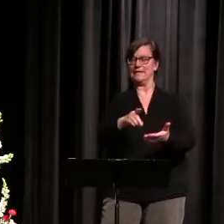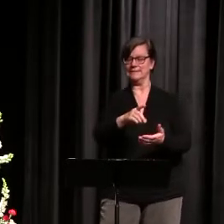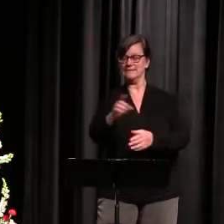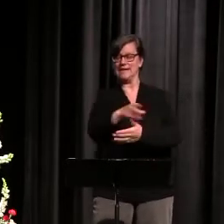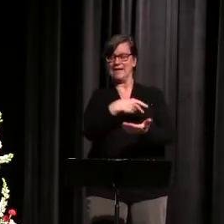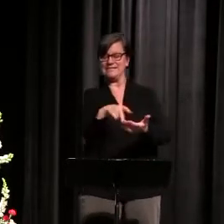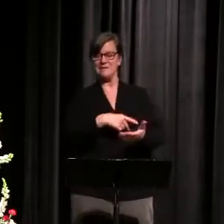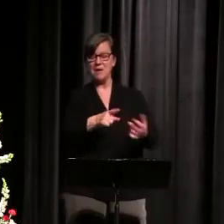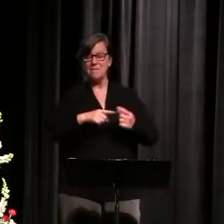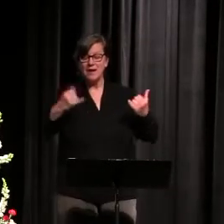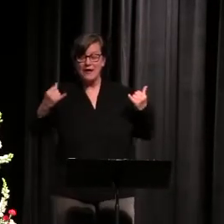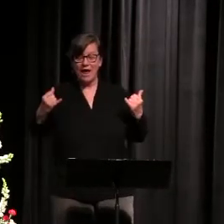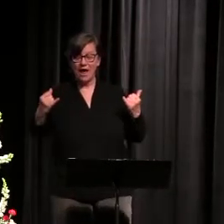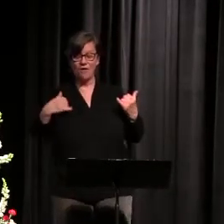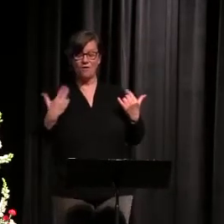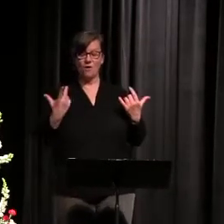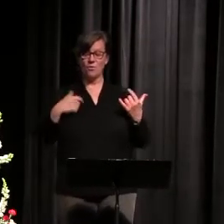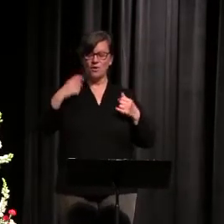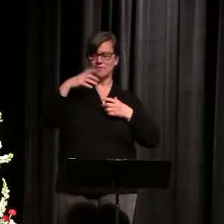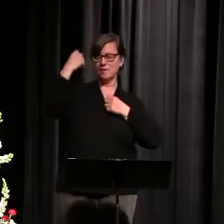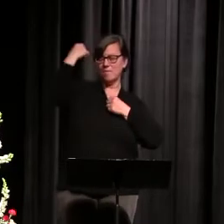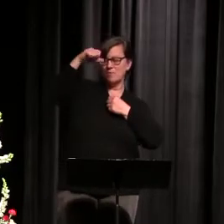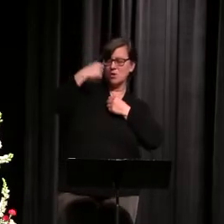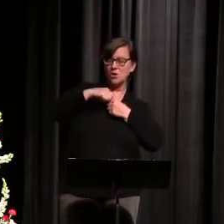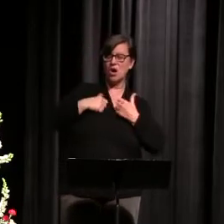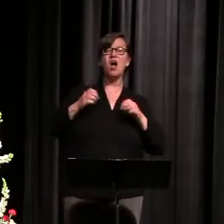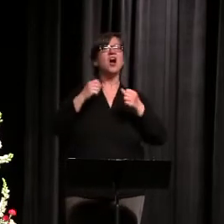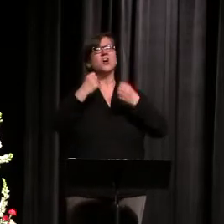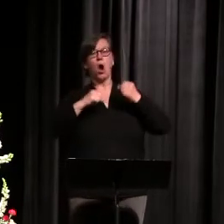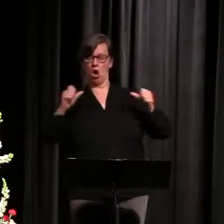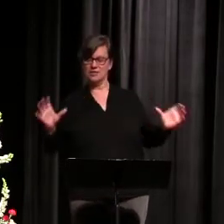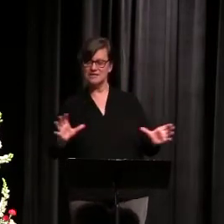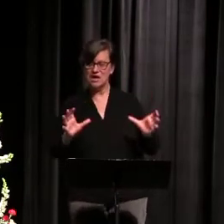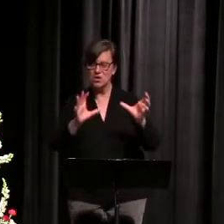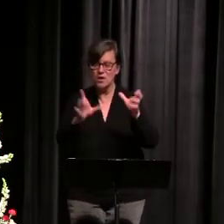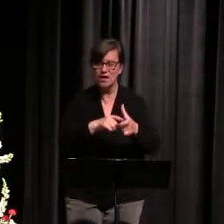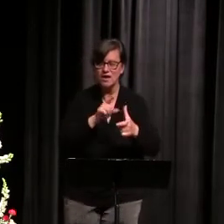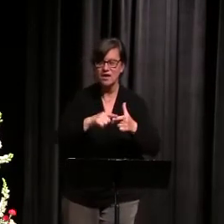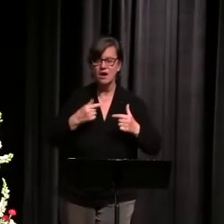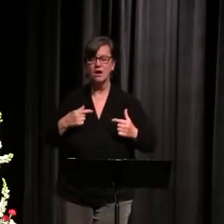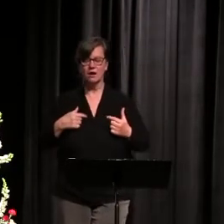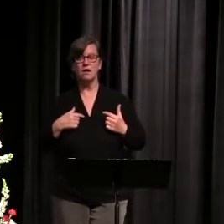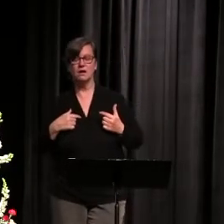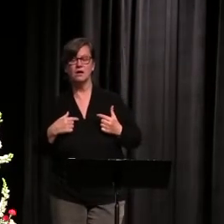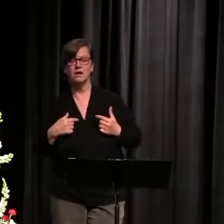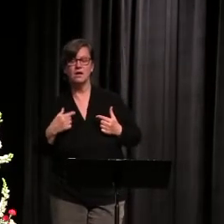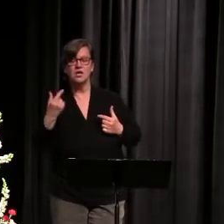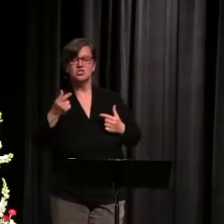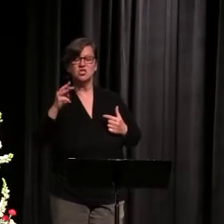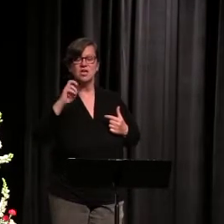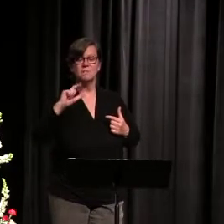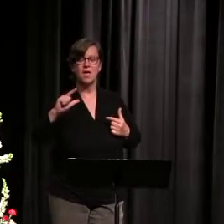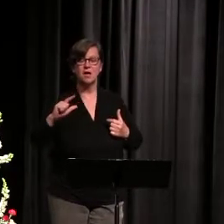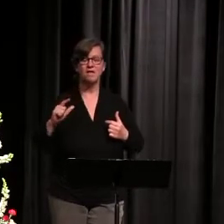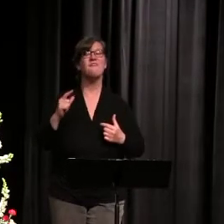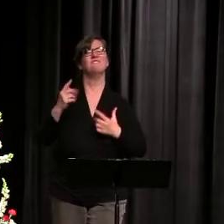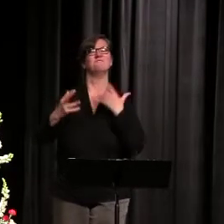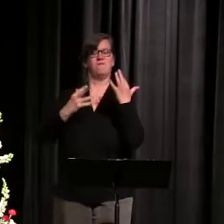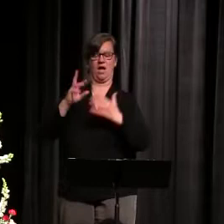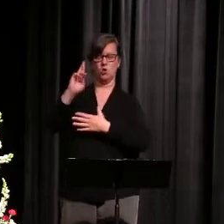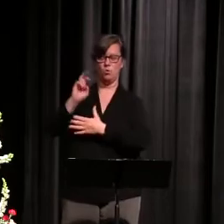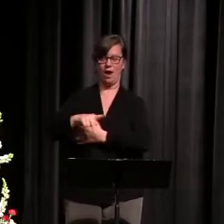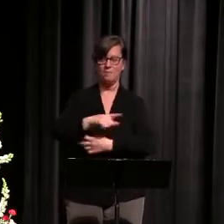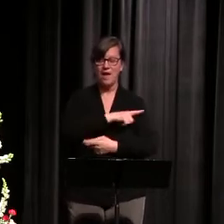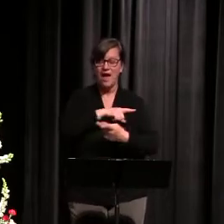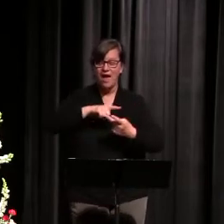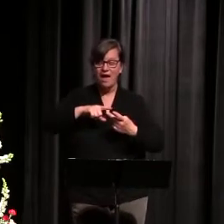watching Gmail's fire rap videos on the morning message, and feeling like a celebrity with a home of a Fairport senior sign proudly displayed in our